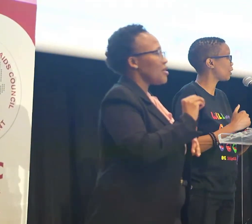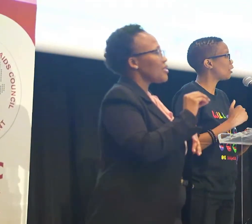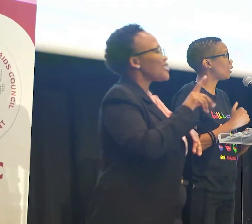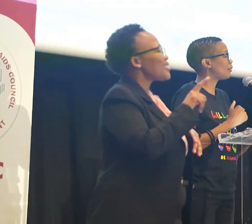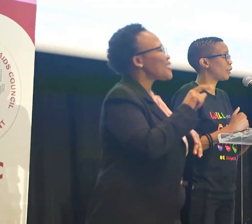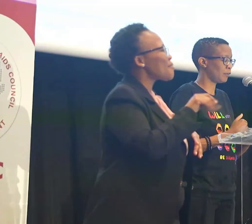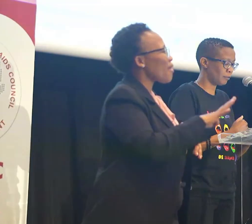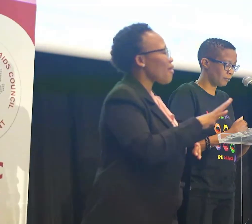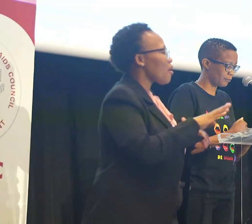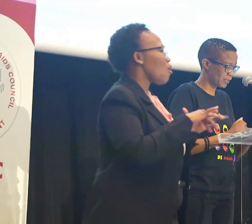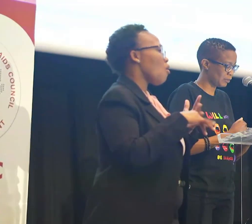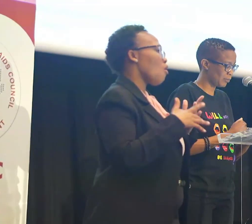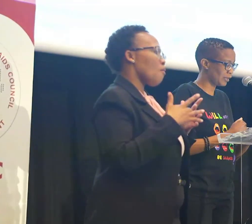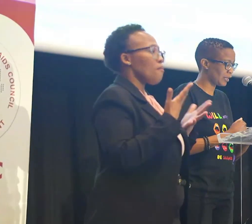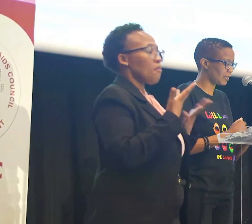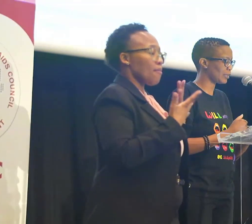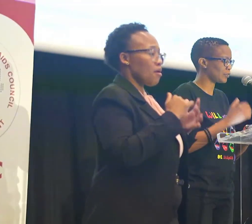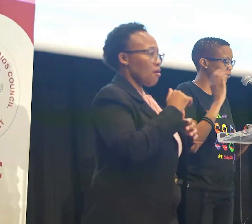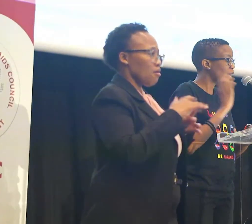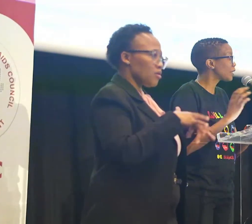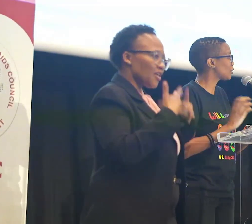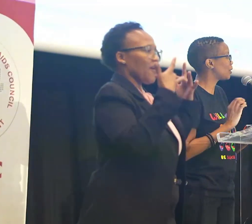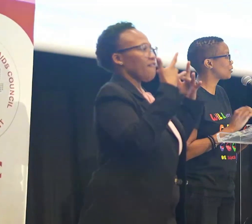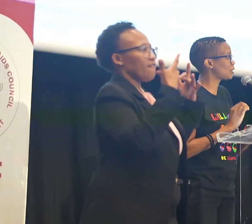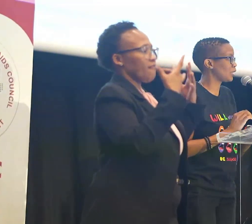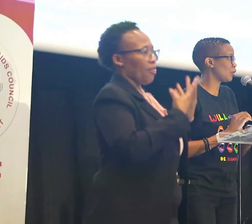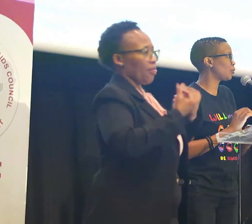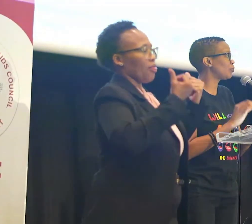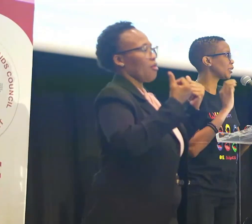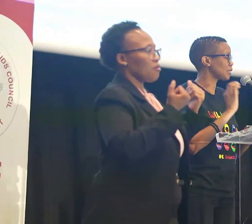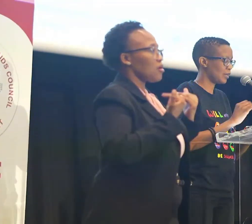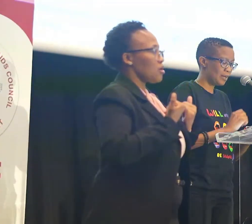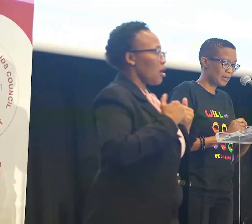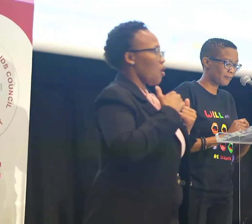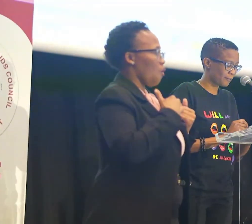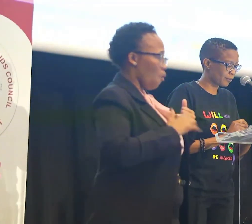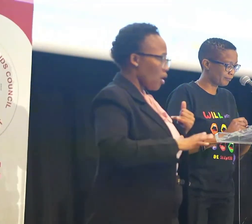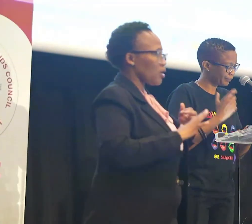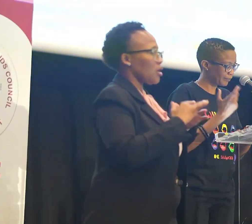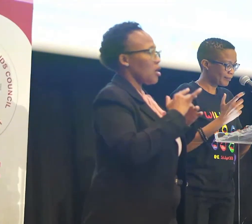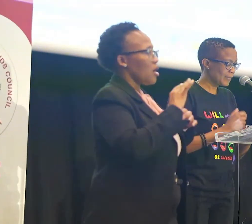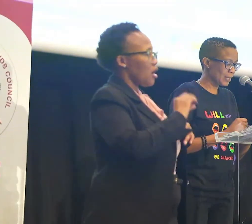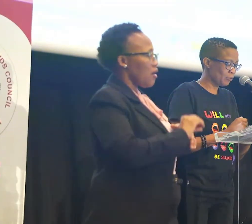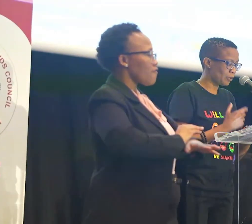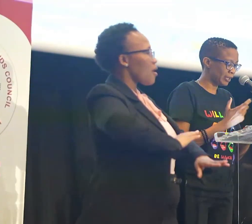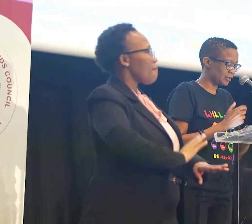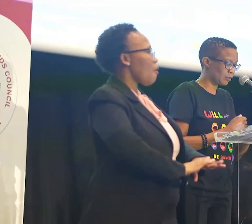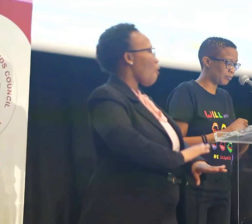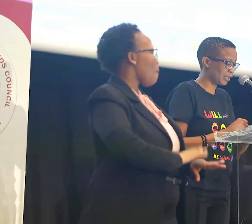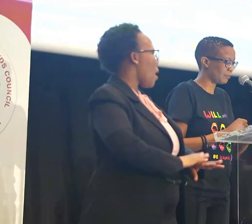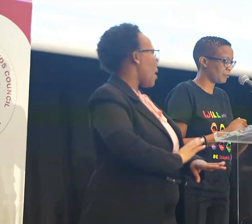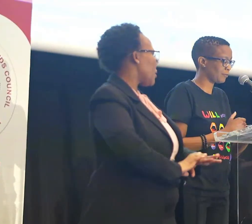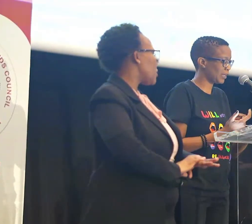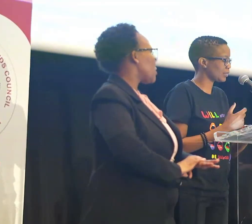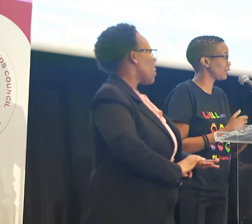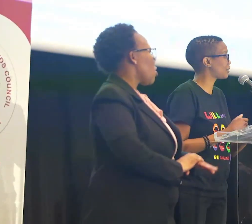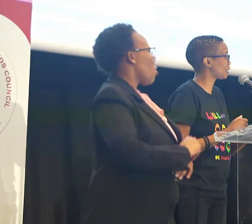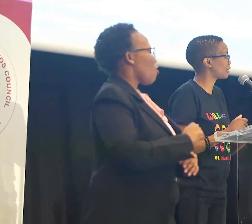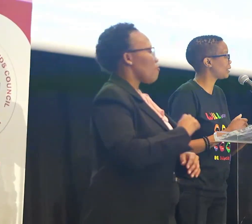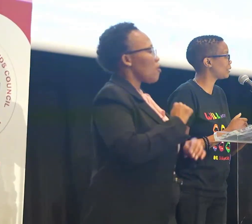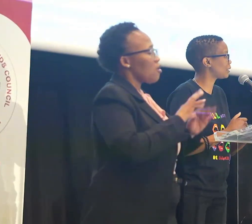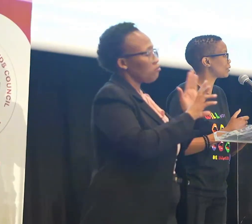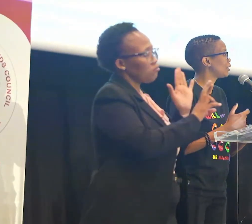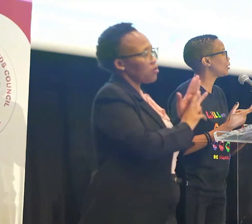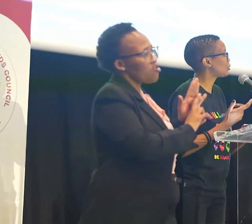survivors of TB currently. So I just wanted to take a moment or at least on behalf of us as